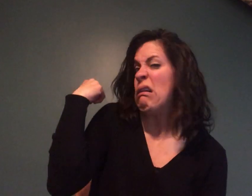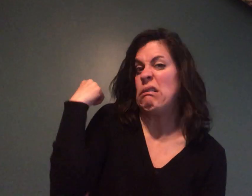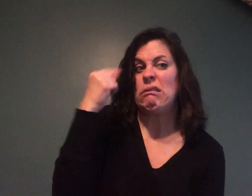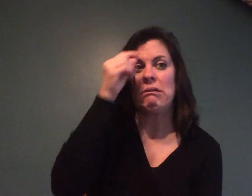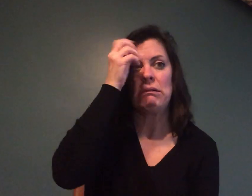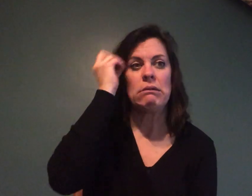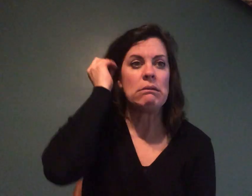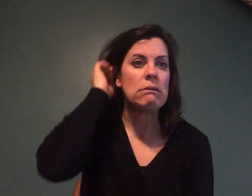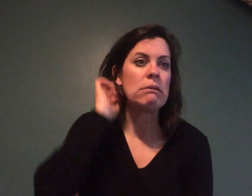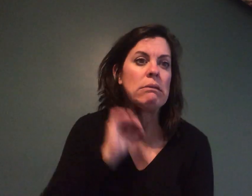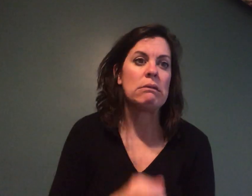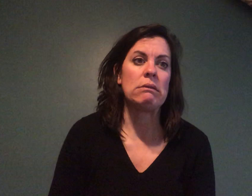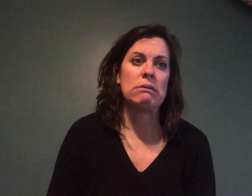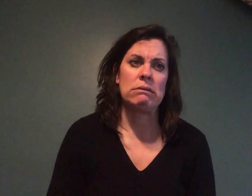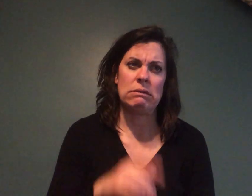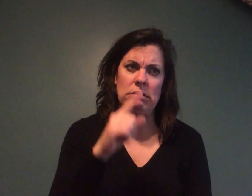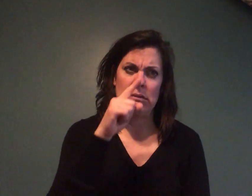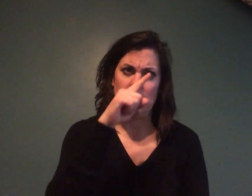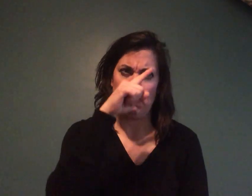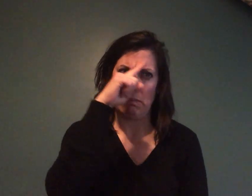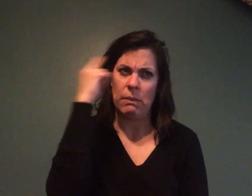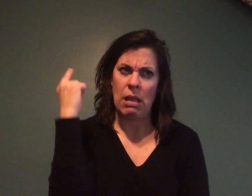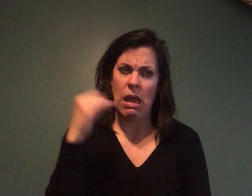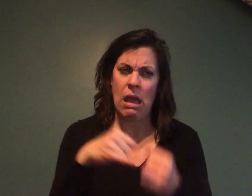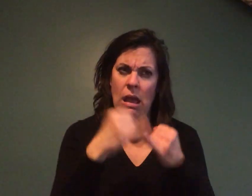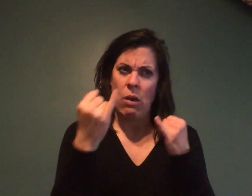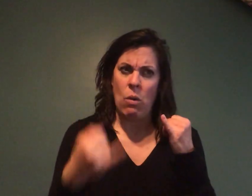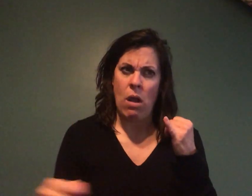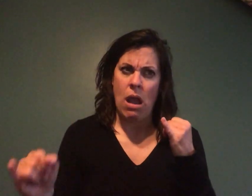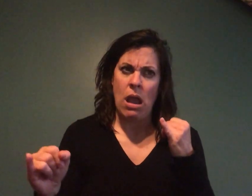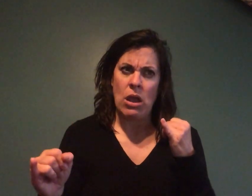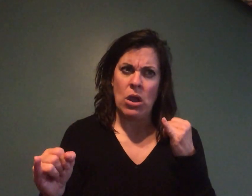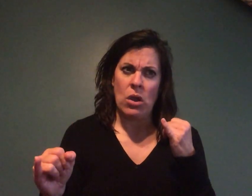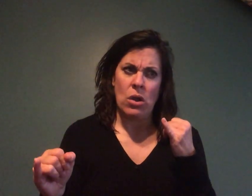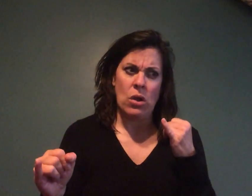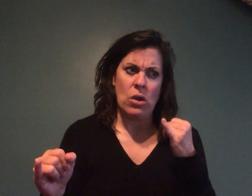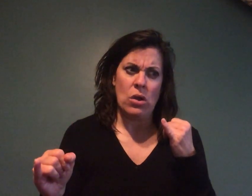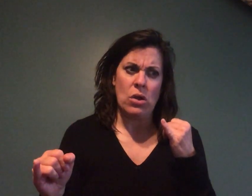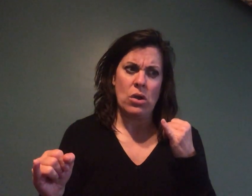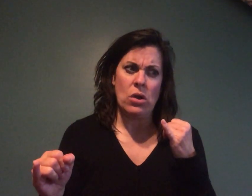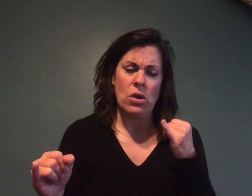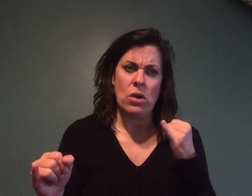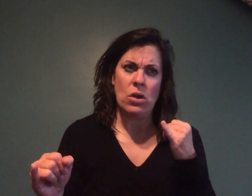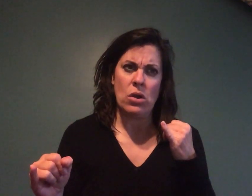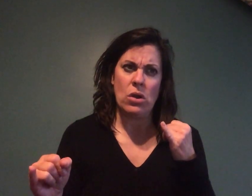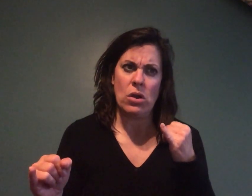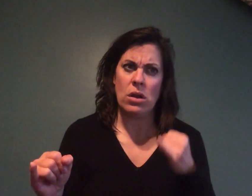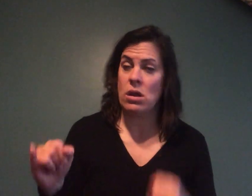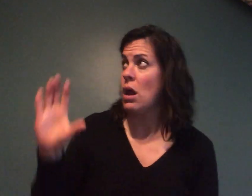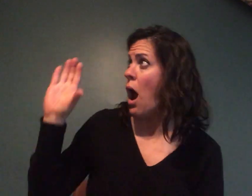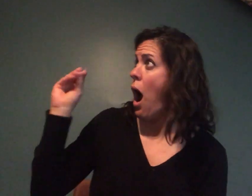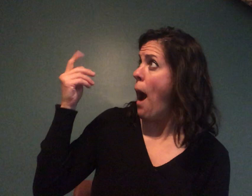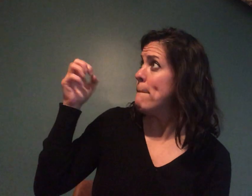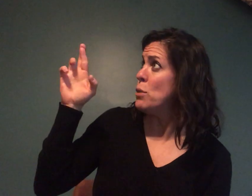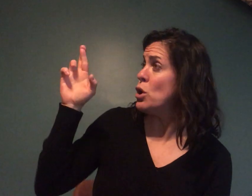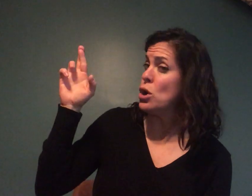current carrying wire. The copper one? Is it the copper one? Oh, you're right. It is copper. Oh. You're right. It is copper. All the wires are